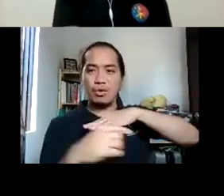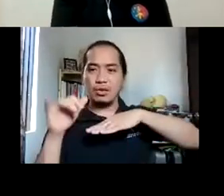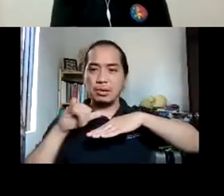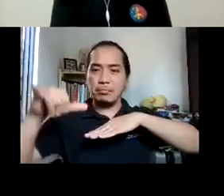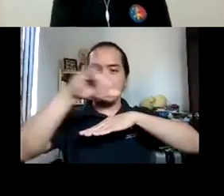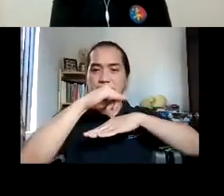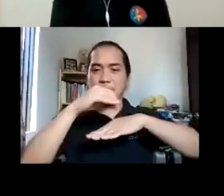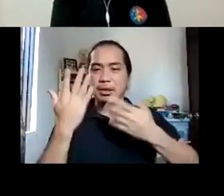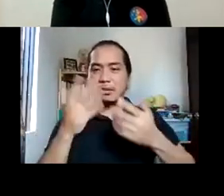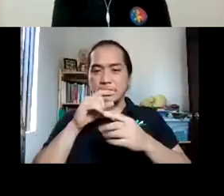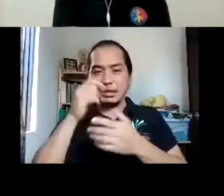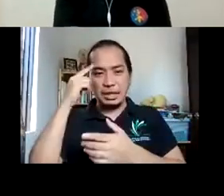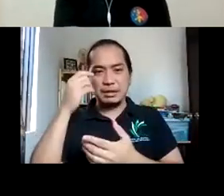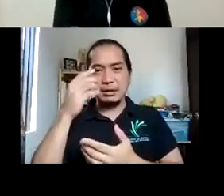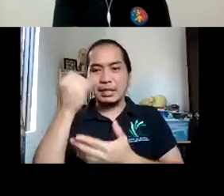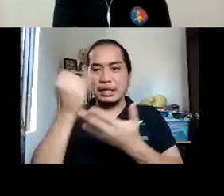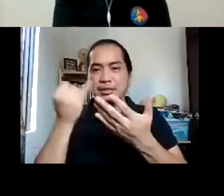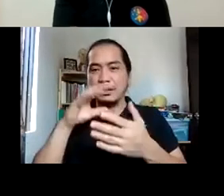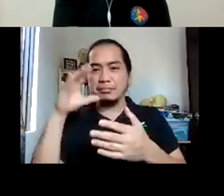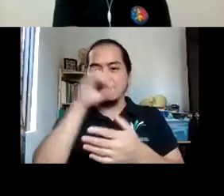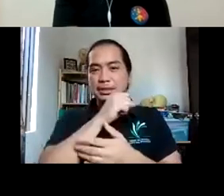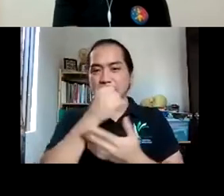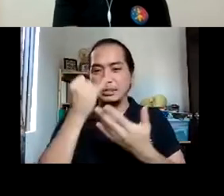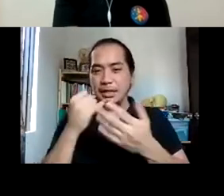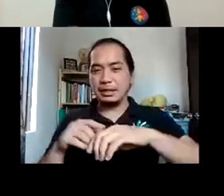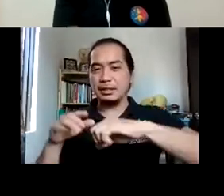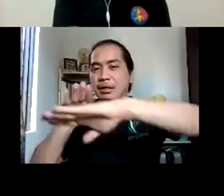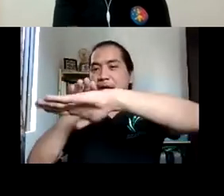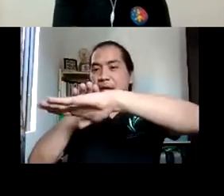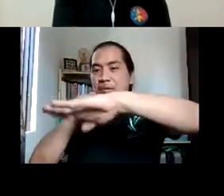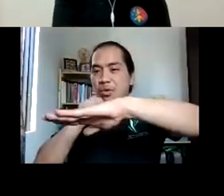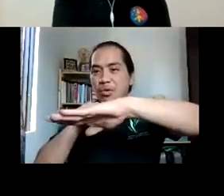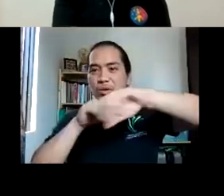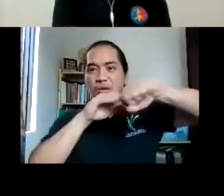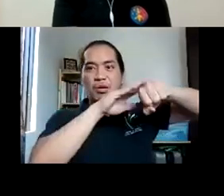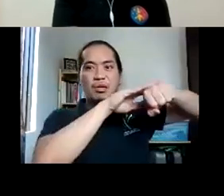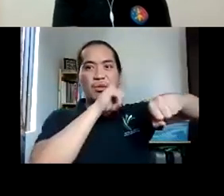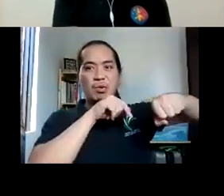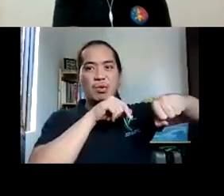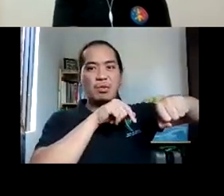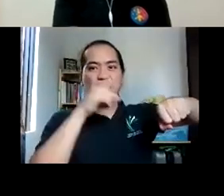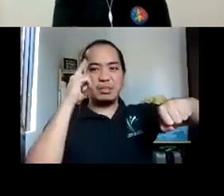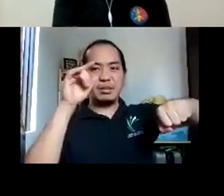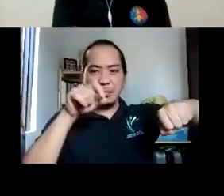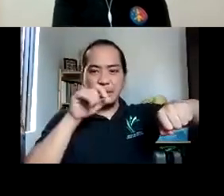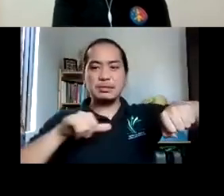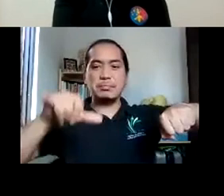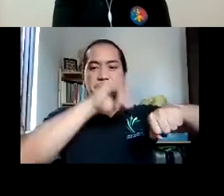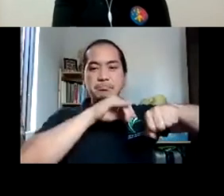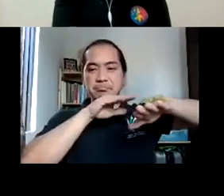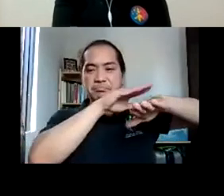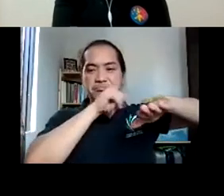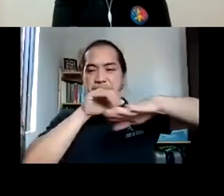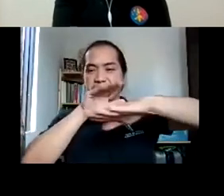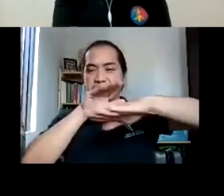shape of you address me, if it's either a B hand shape or an S hand shape. So